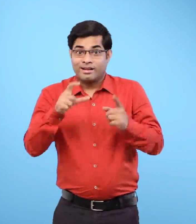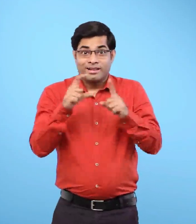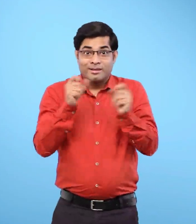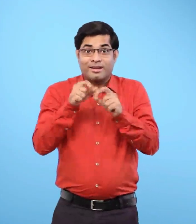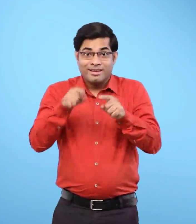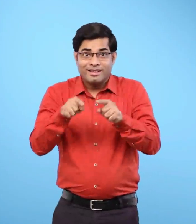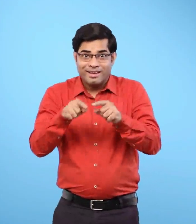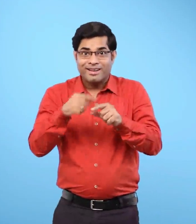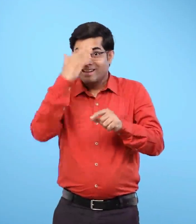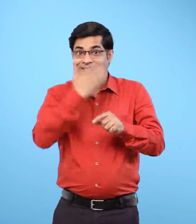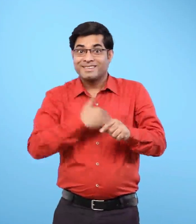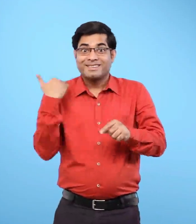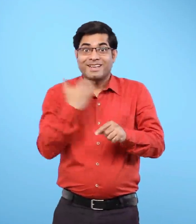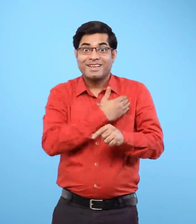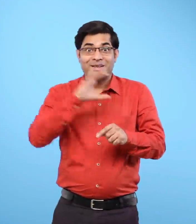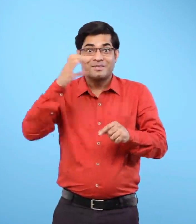because Christmas comes in December.